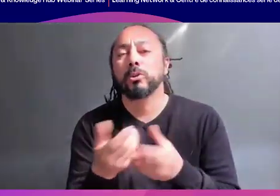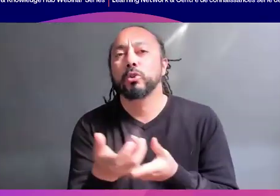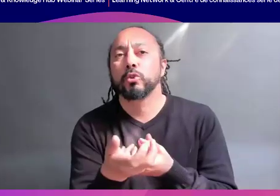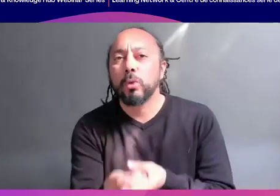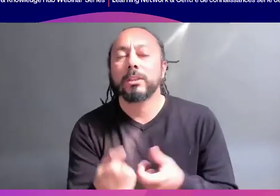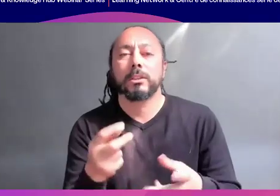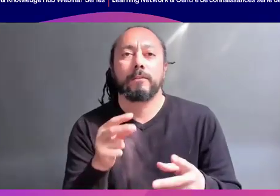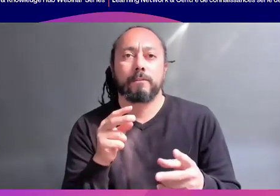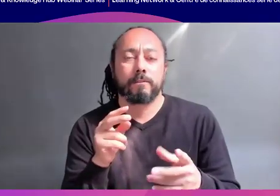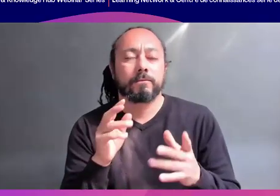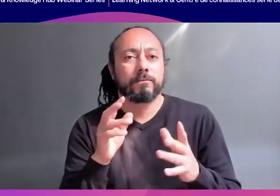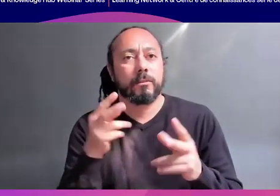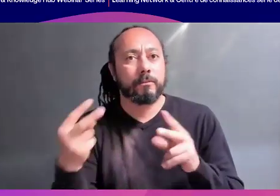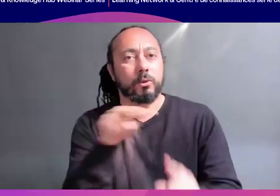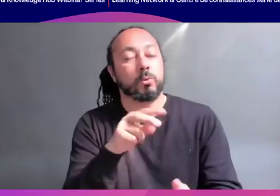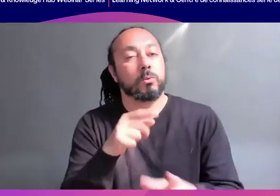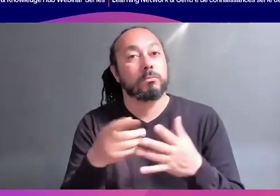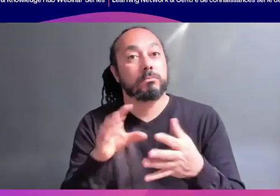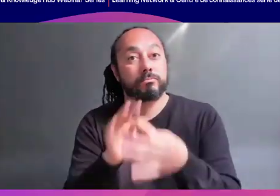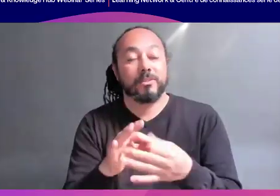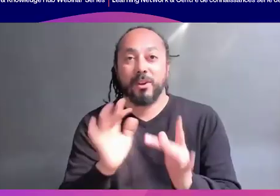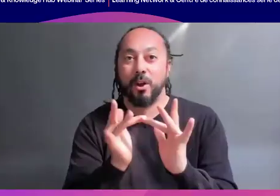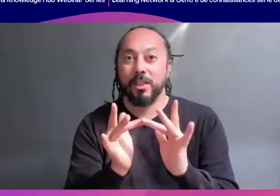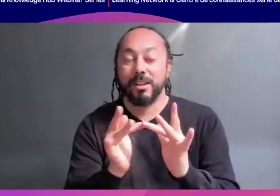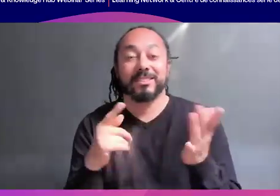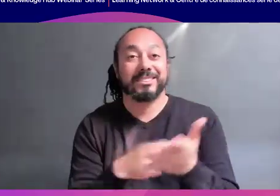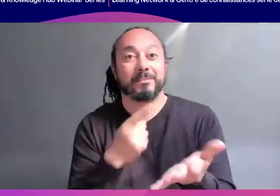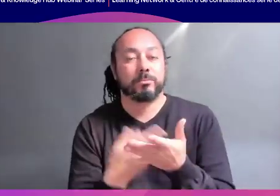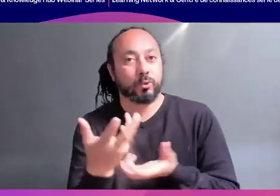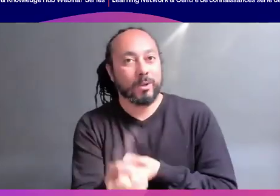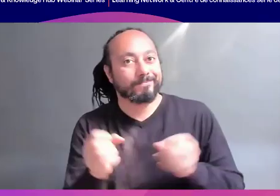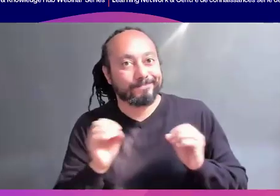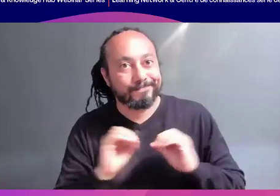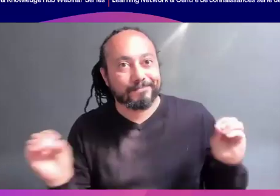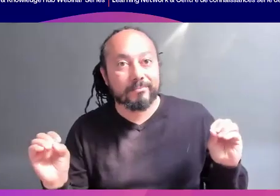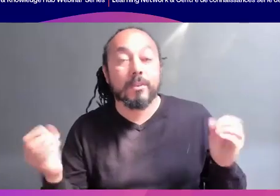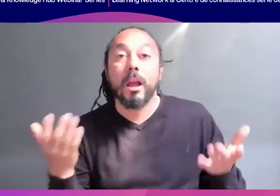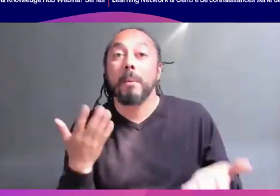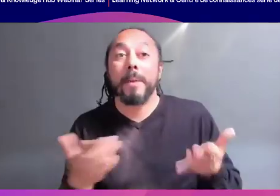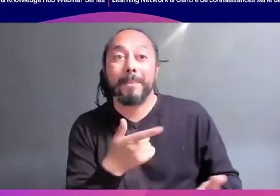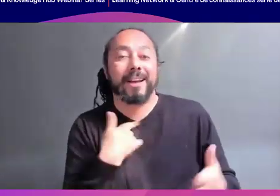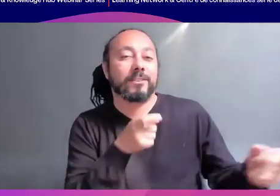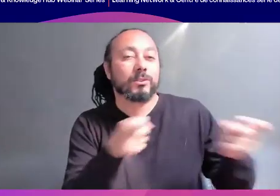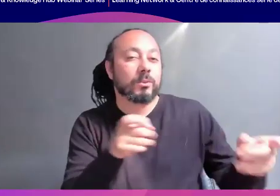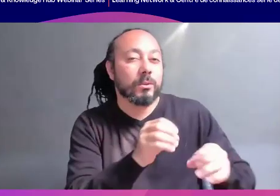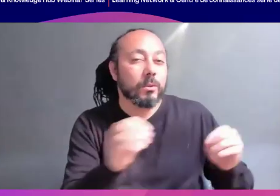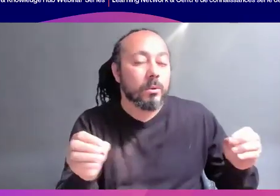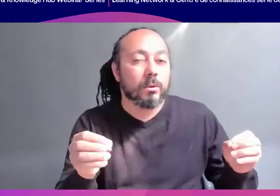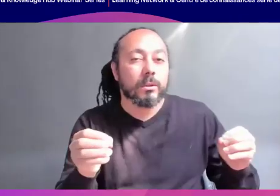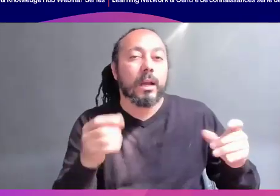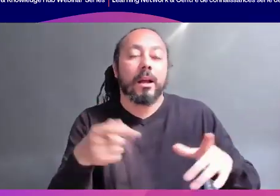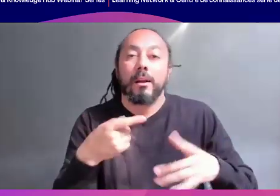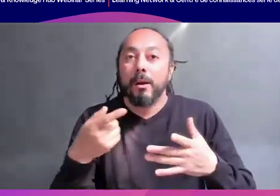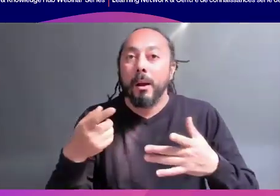especially one that's virtual, where they may not, as we've mentioned earlier, have a whole lot of control over what